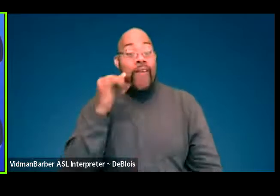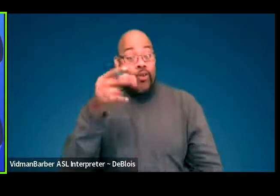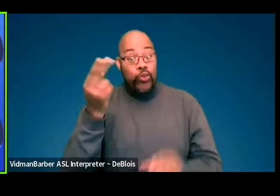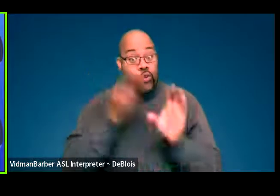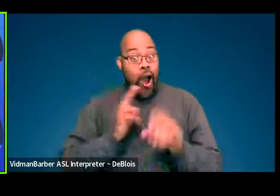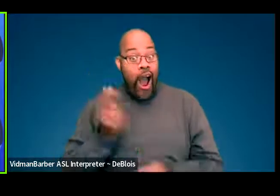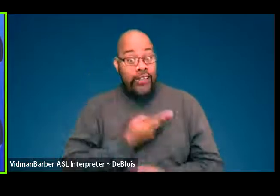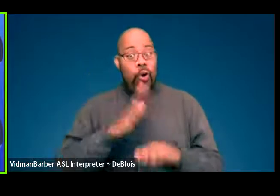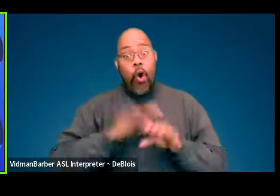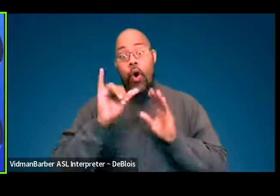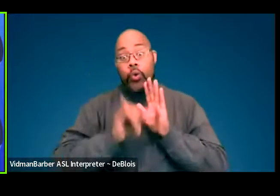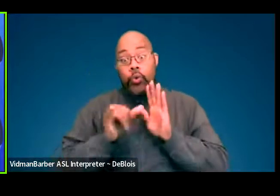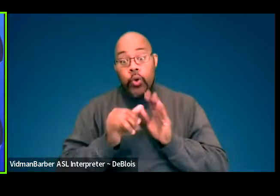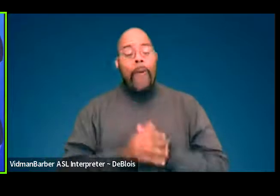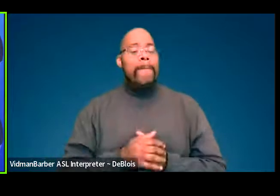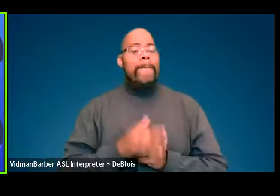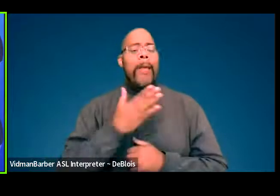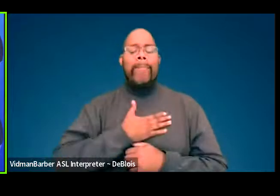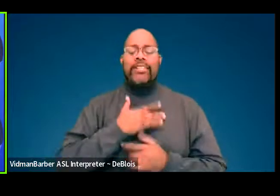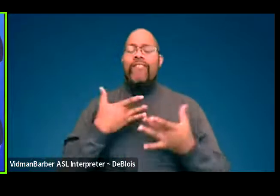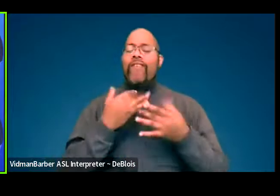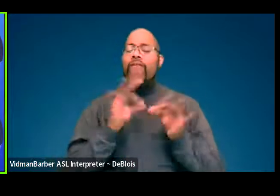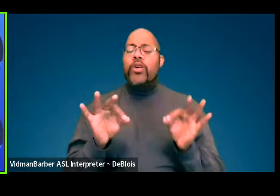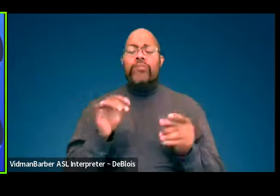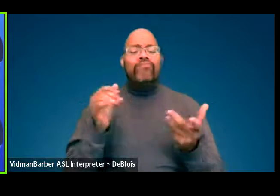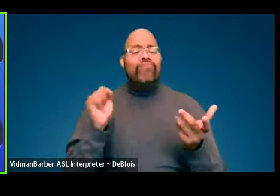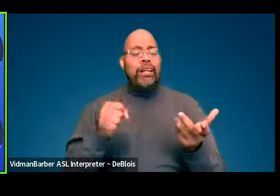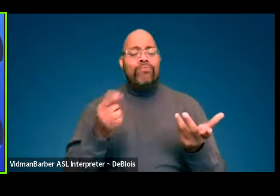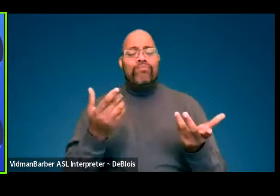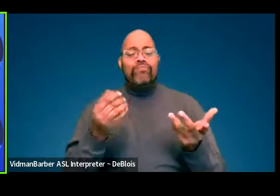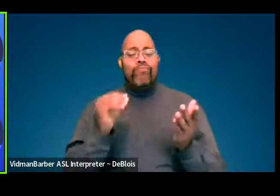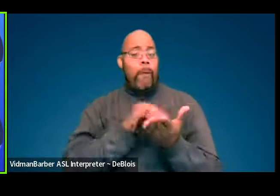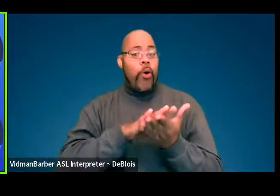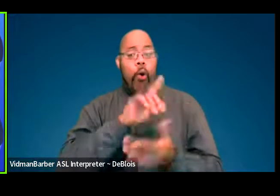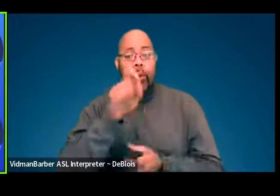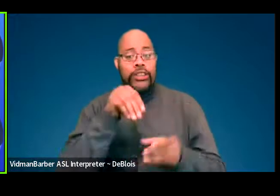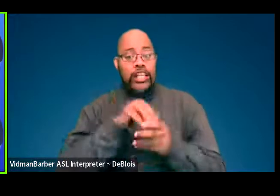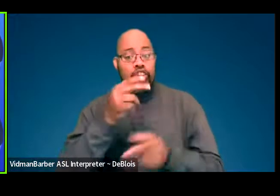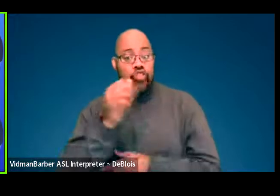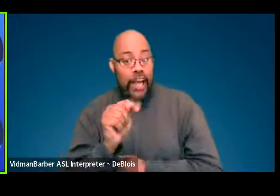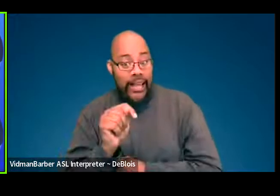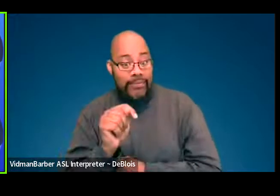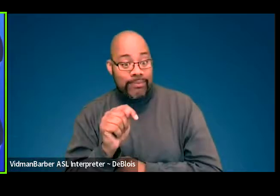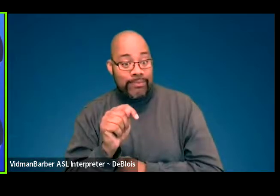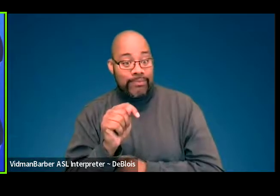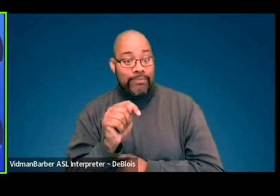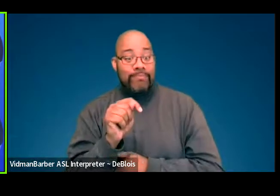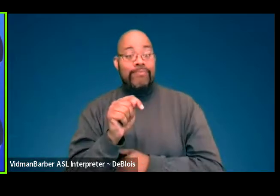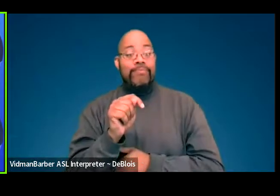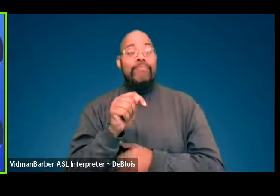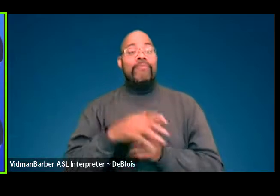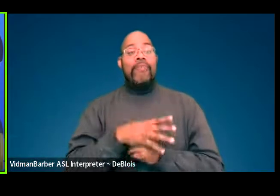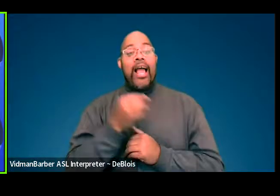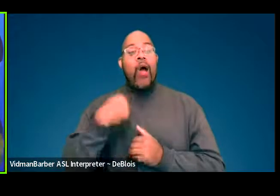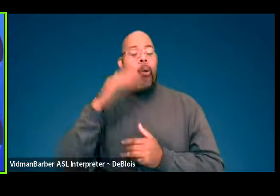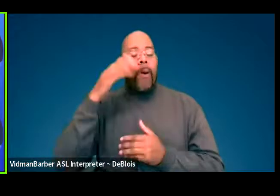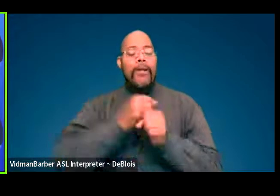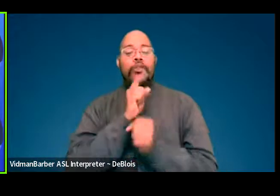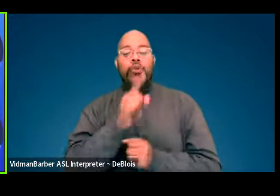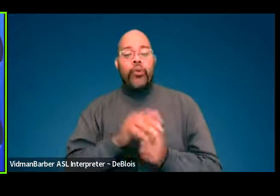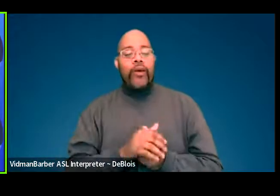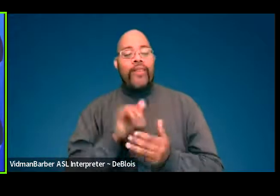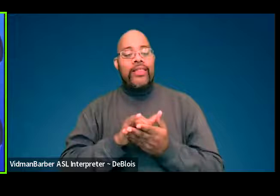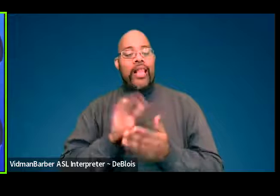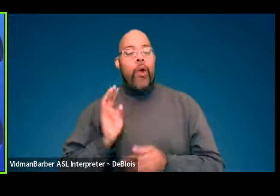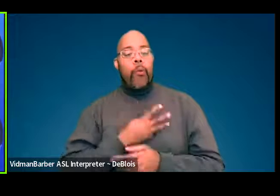joining us on YouTube, please feel free to put your questions in the chat. Put them in the chat and we will make sure